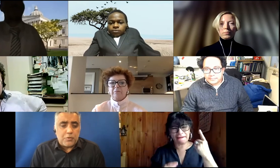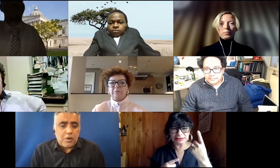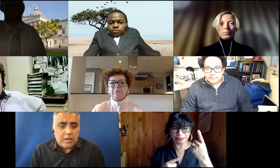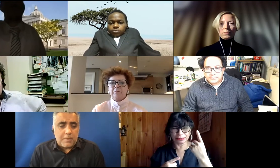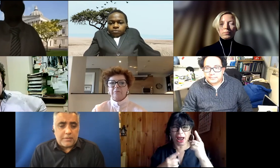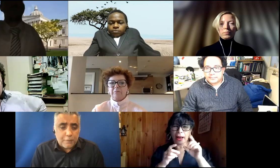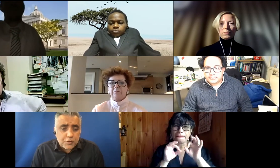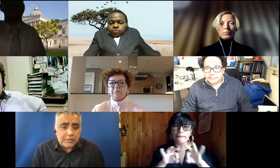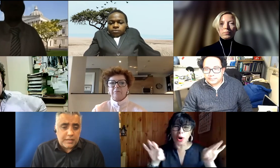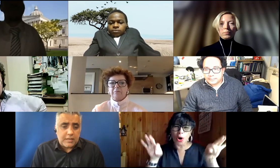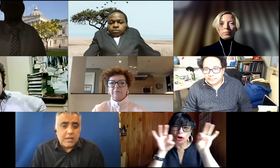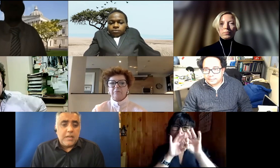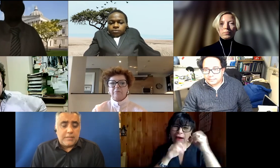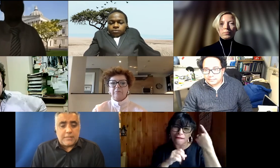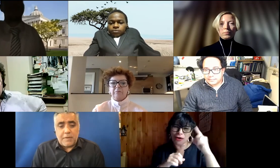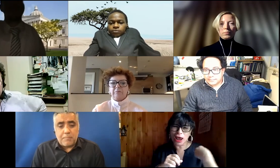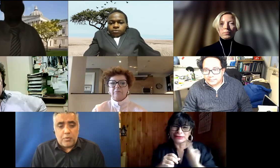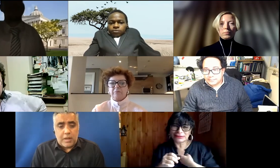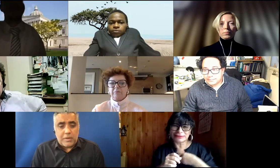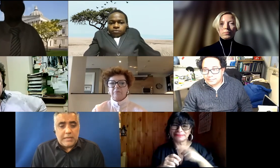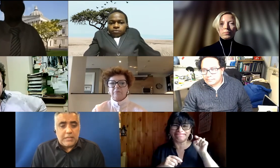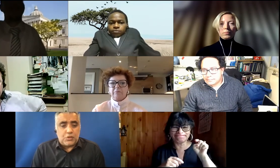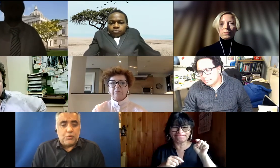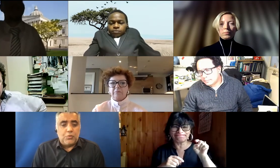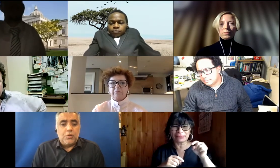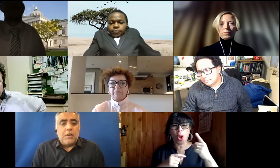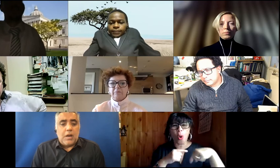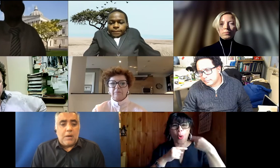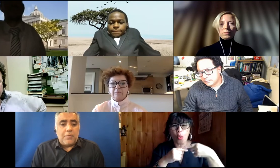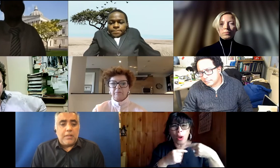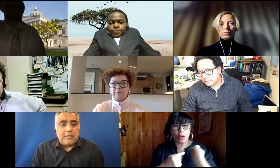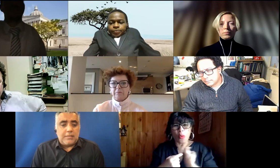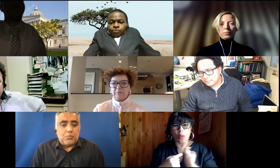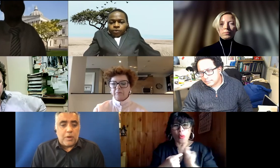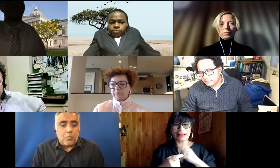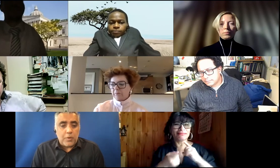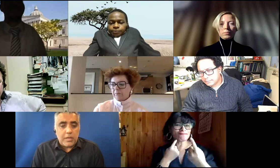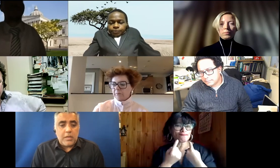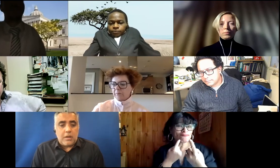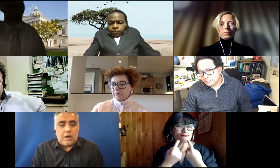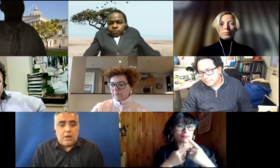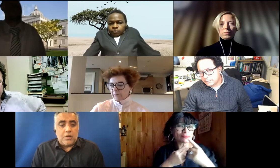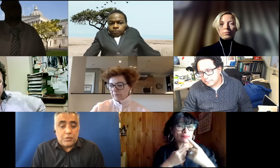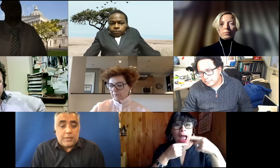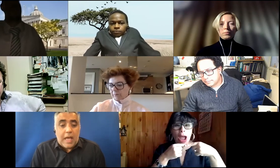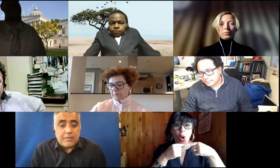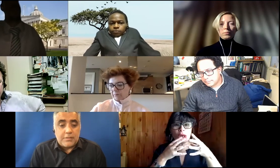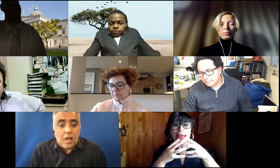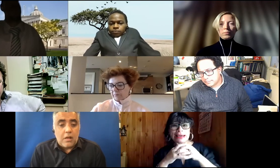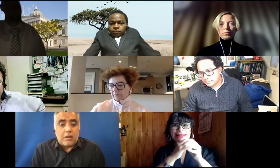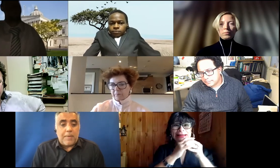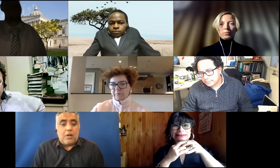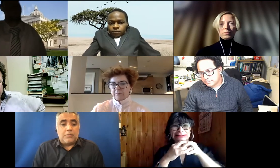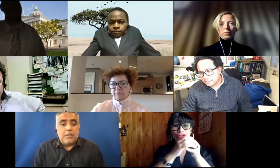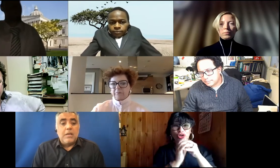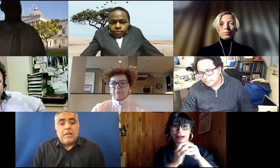We were talking about the first thing that's very important that we need to realize is when we are having this